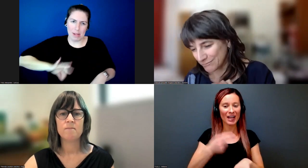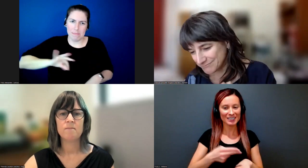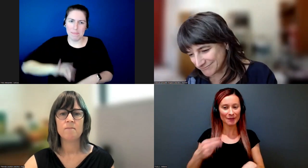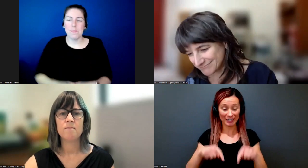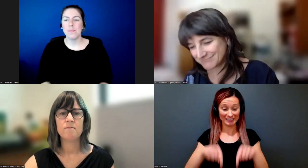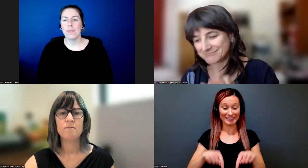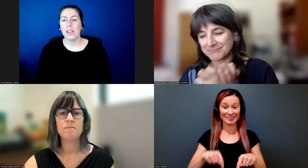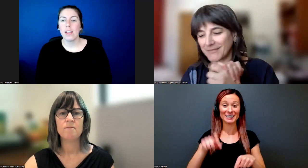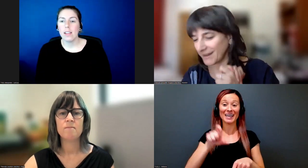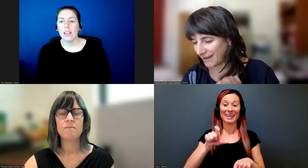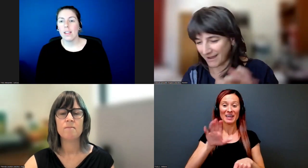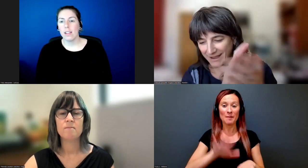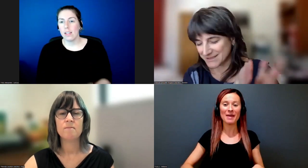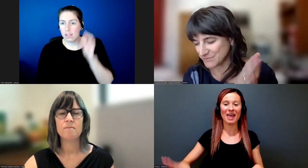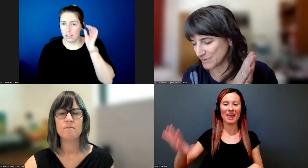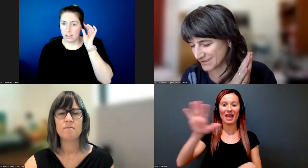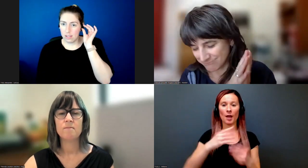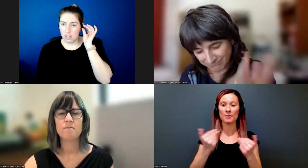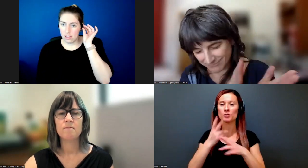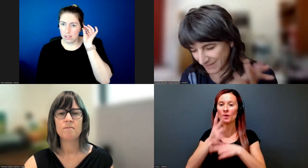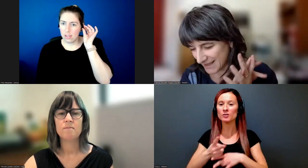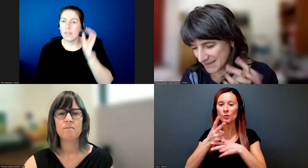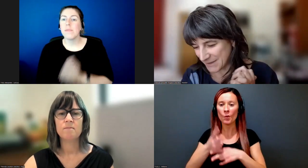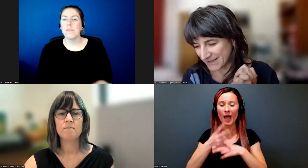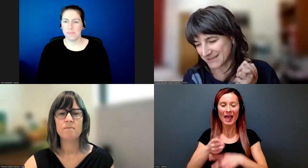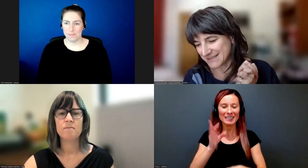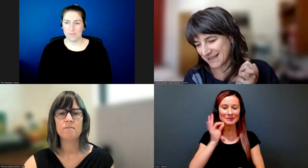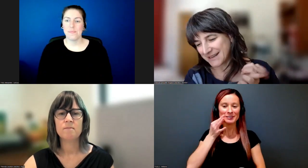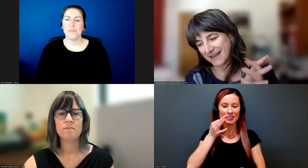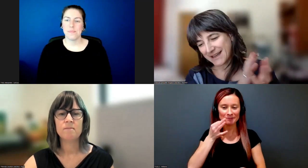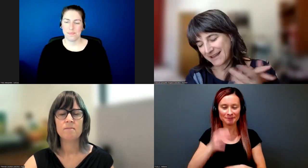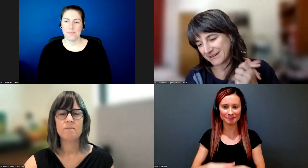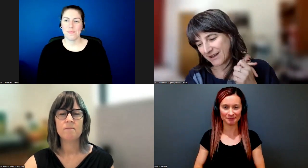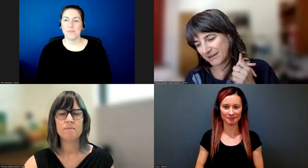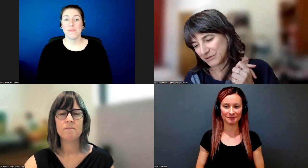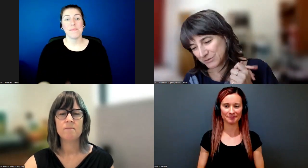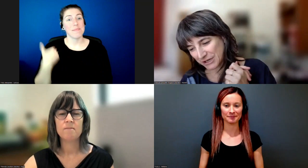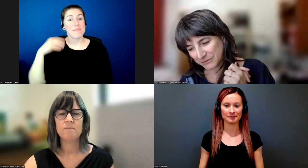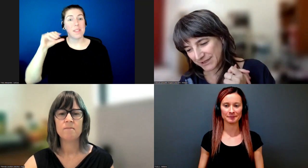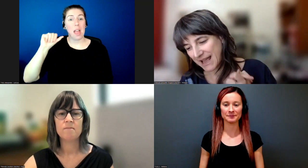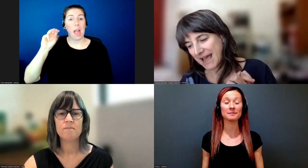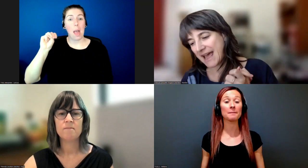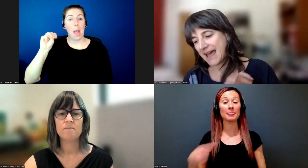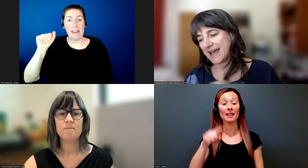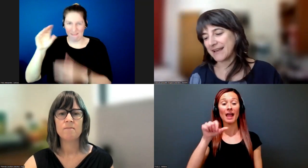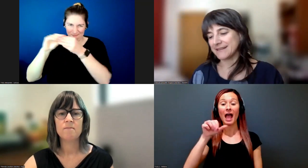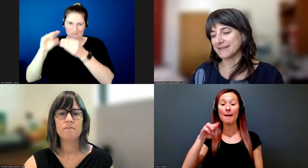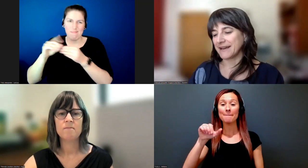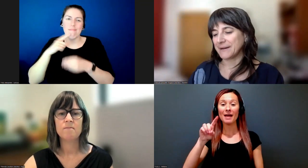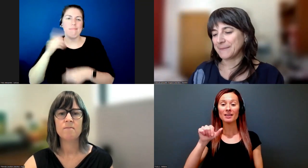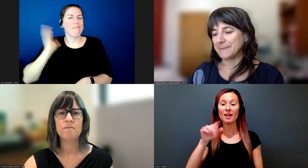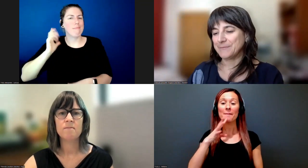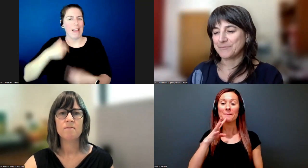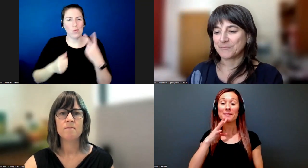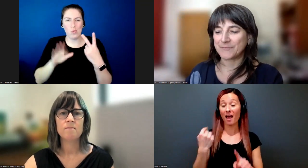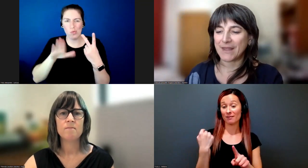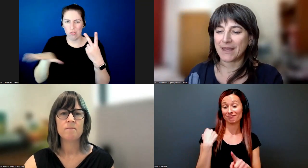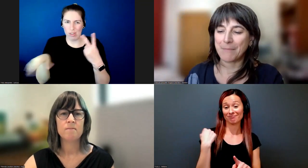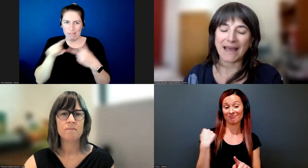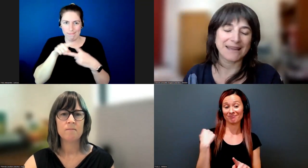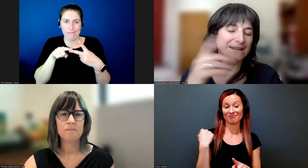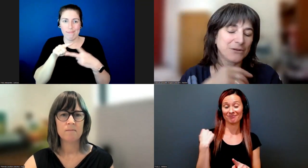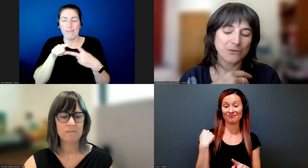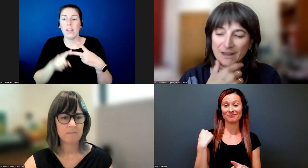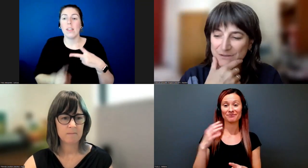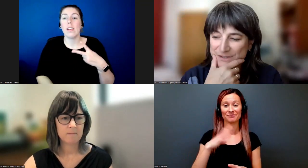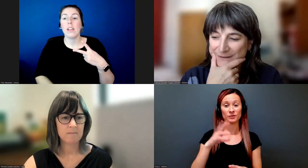So, as Amanda said, I had 2 children, and